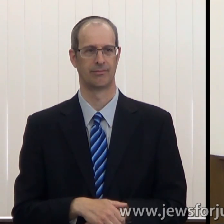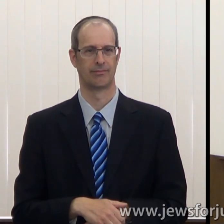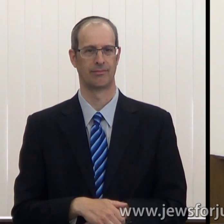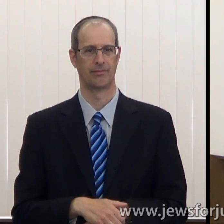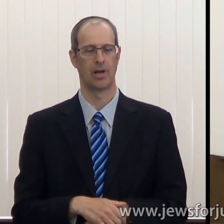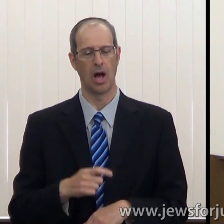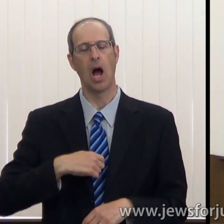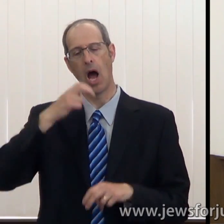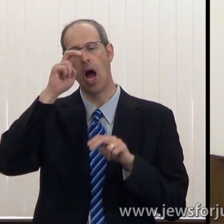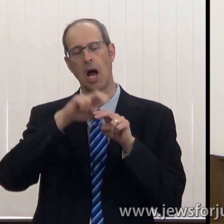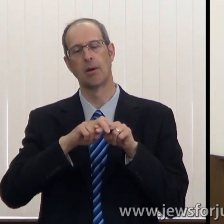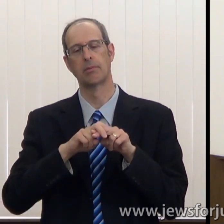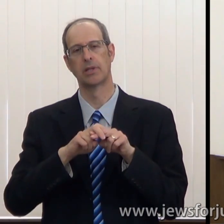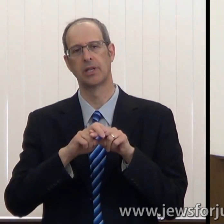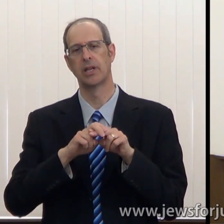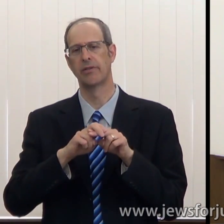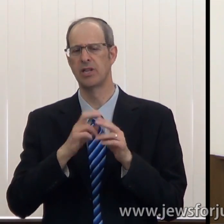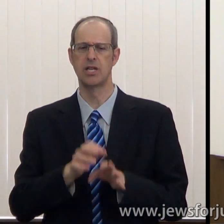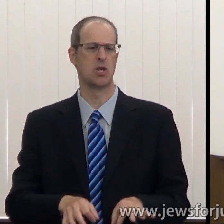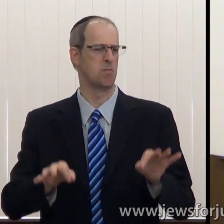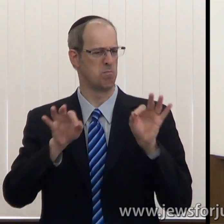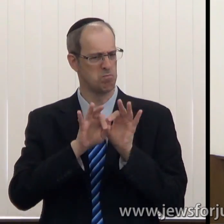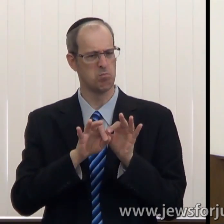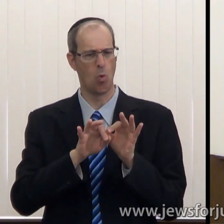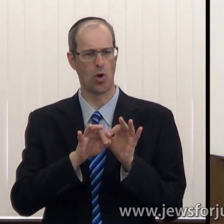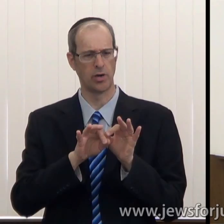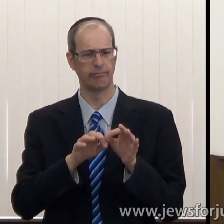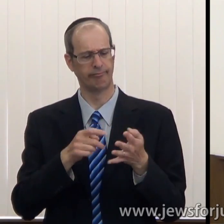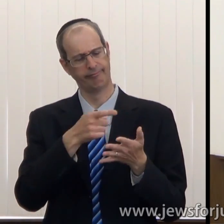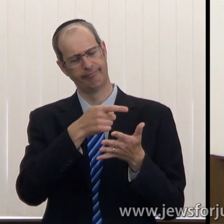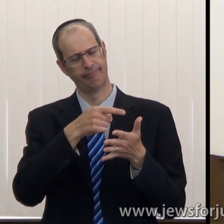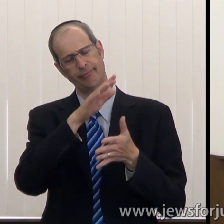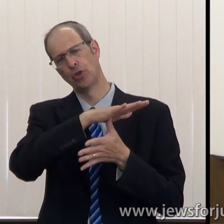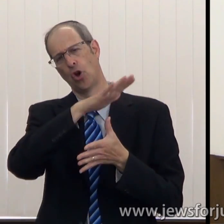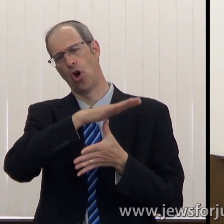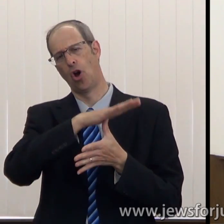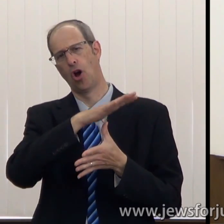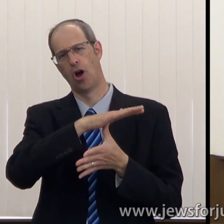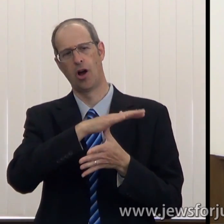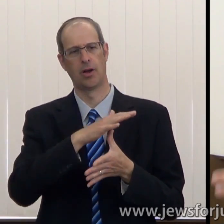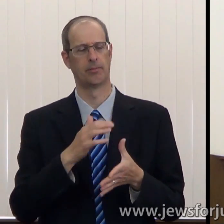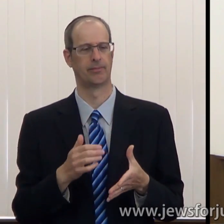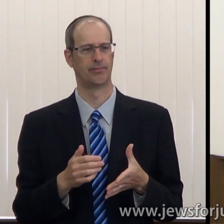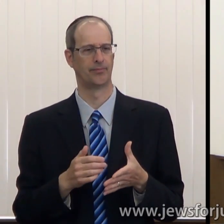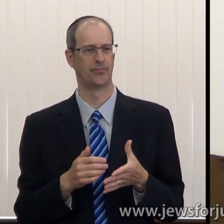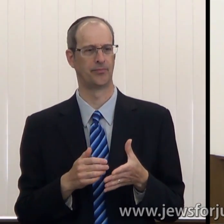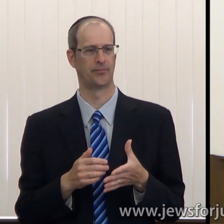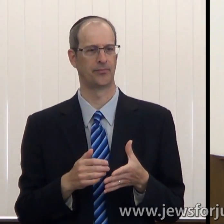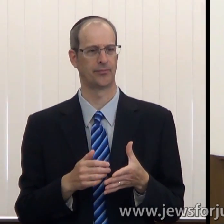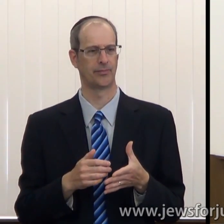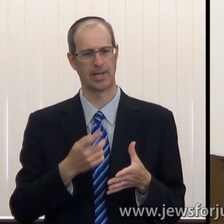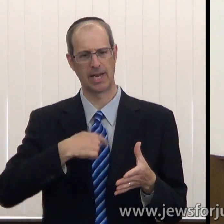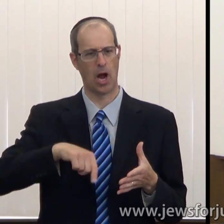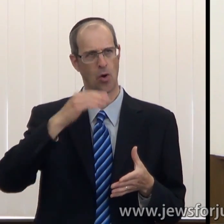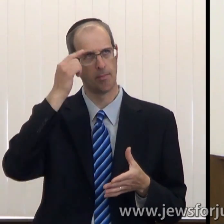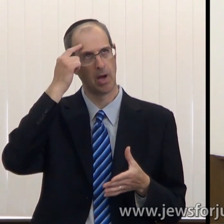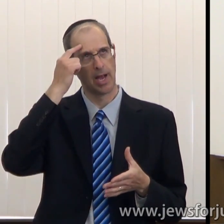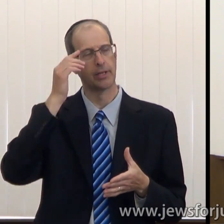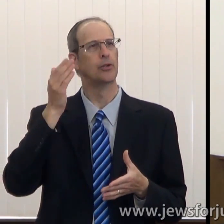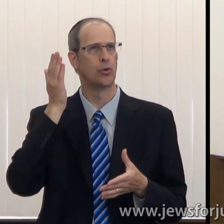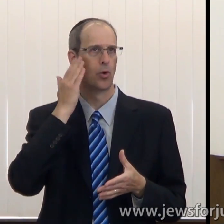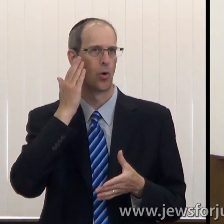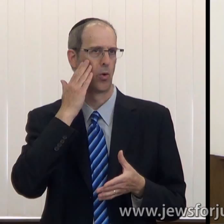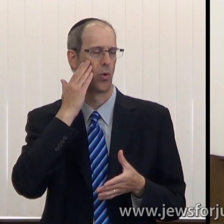So I believe that one of the most important things that we need to be doing, and in our minds to